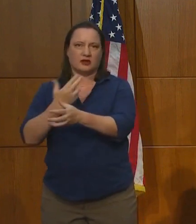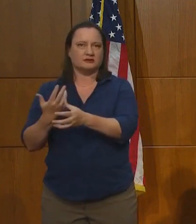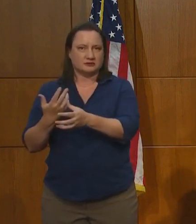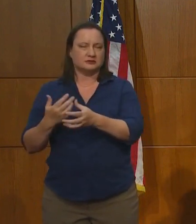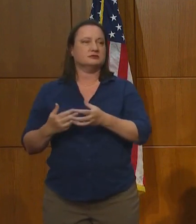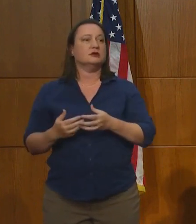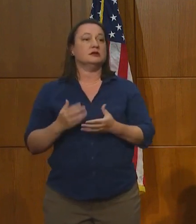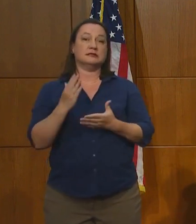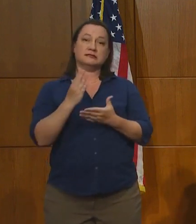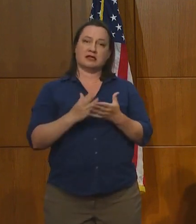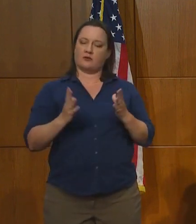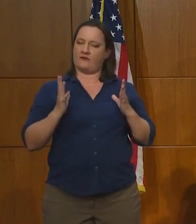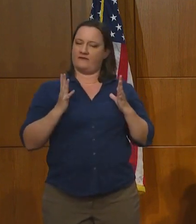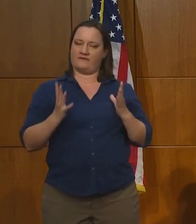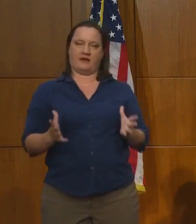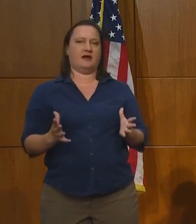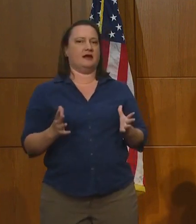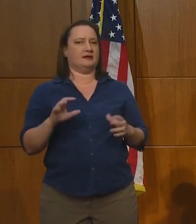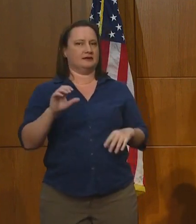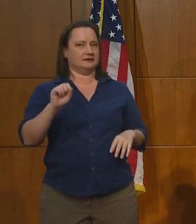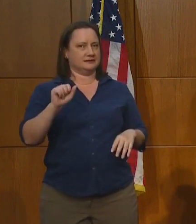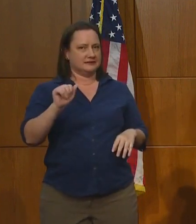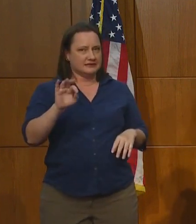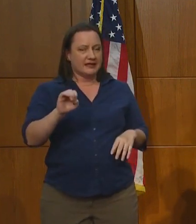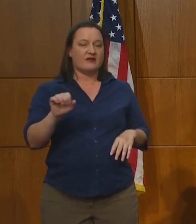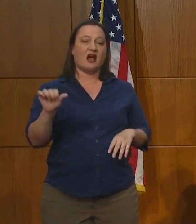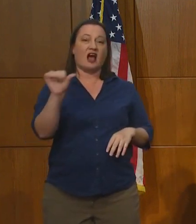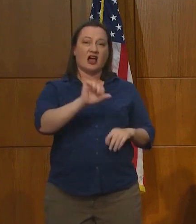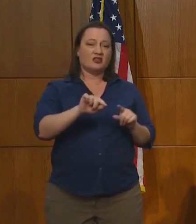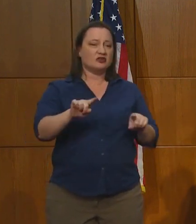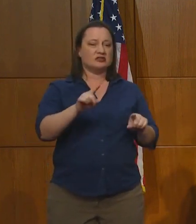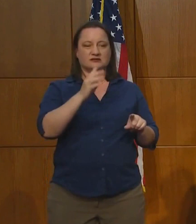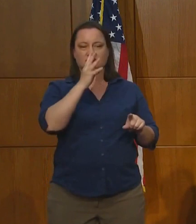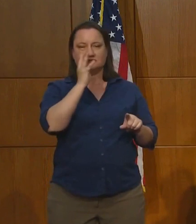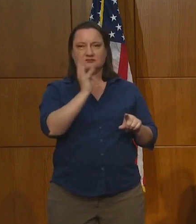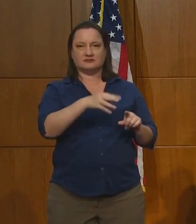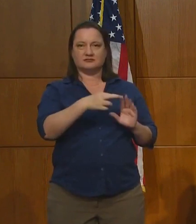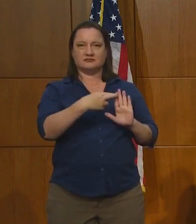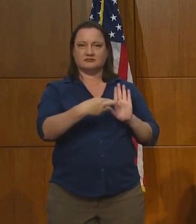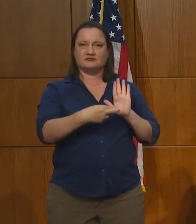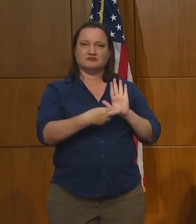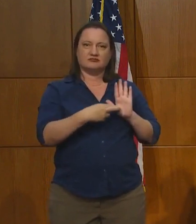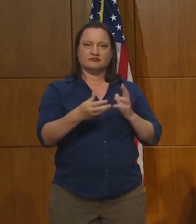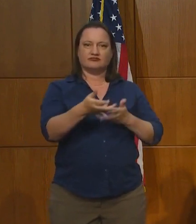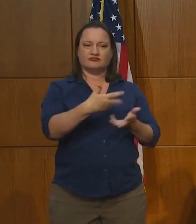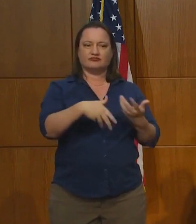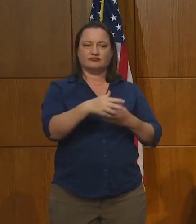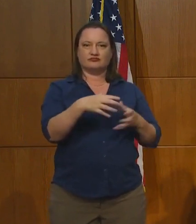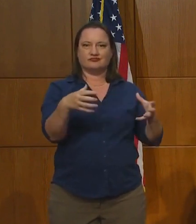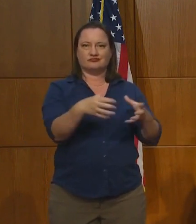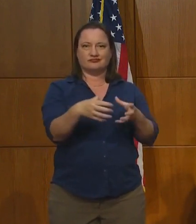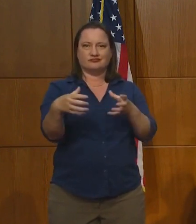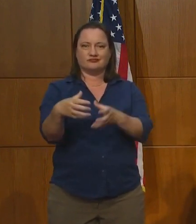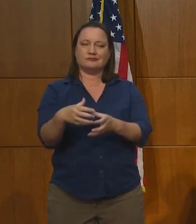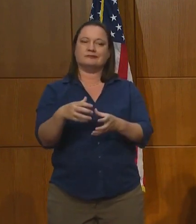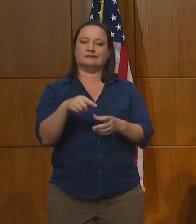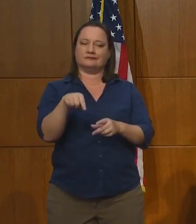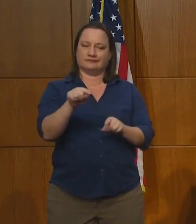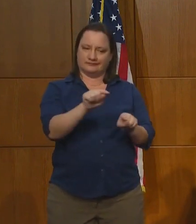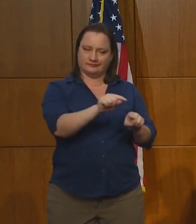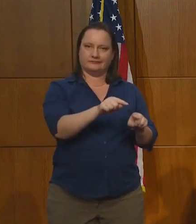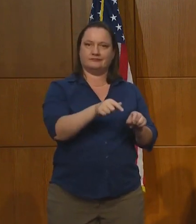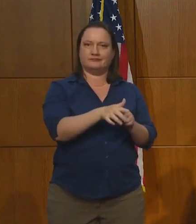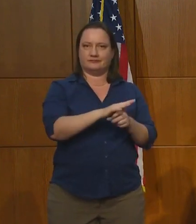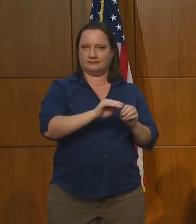aren't. And we are watching those. And as I said, and as Dr. Oliver said, if people